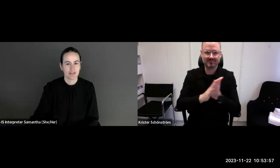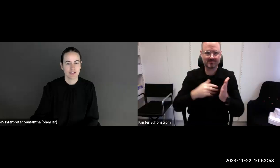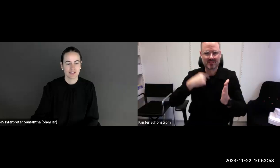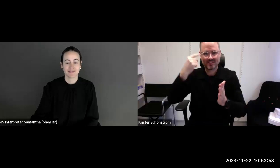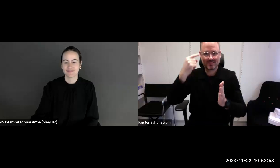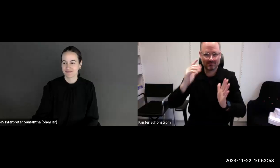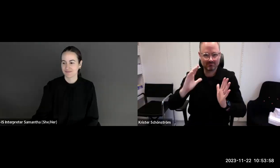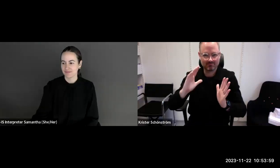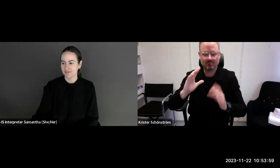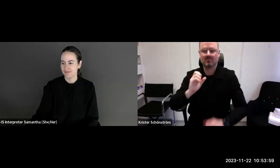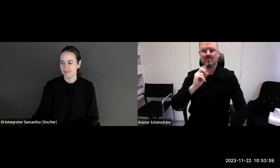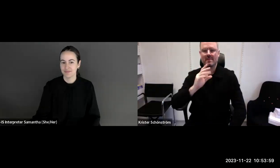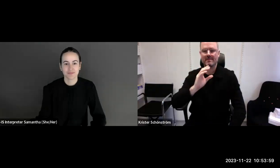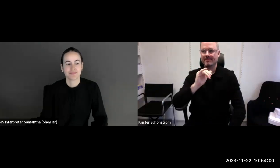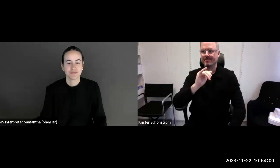Okay, sorry about that.